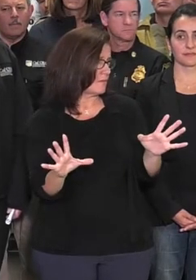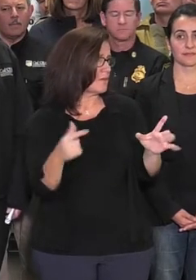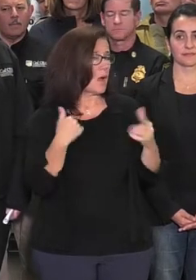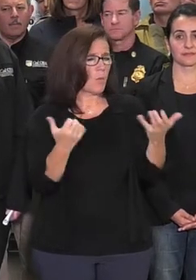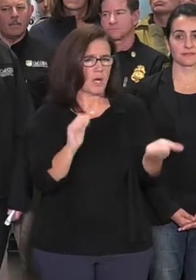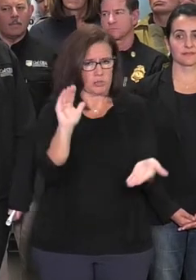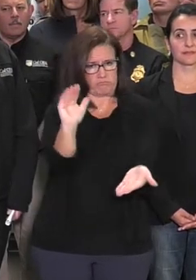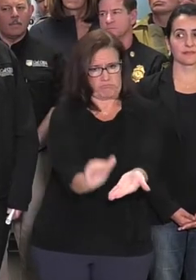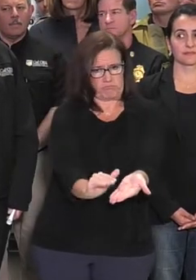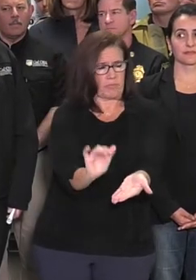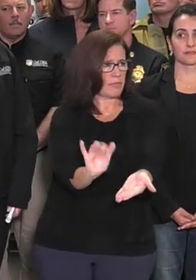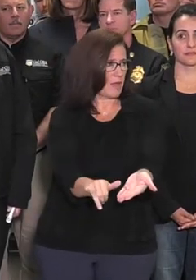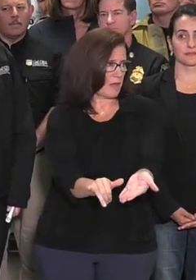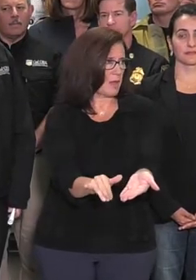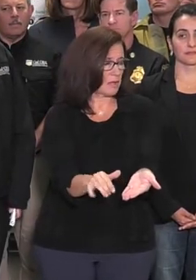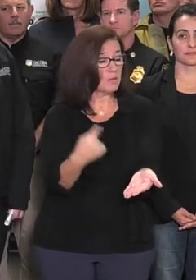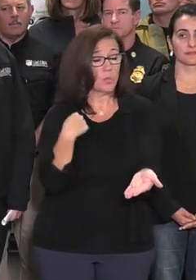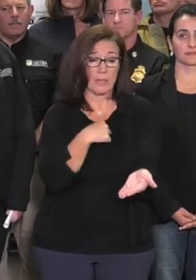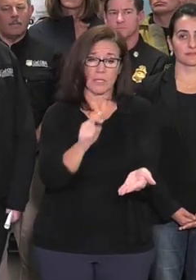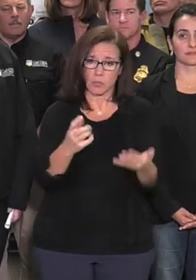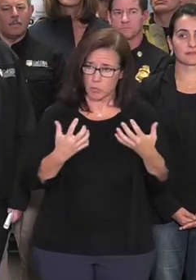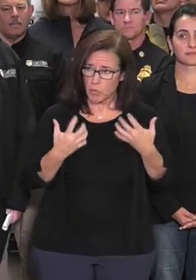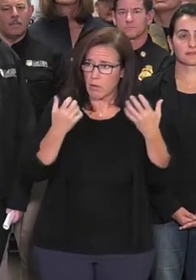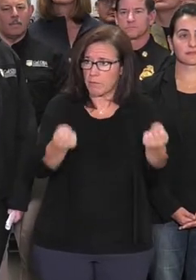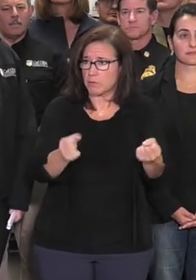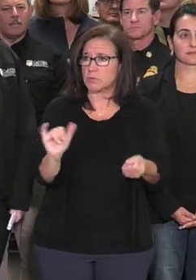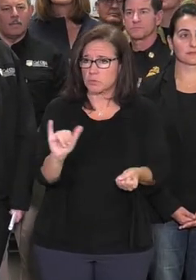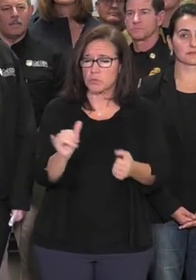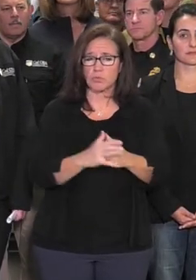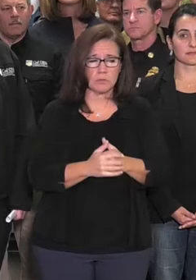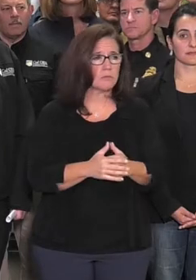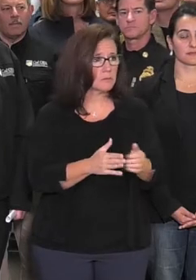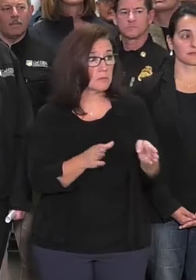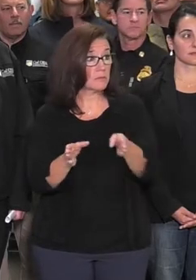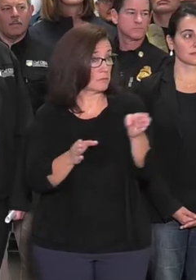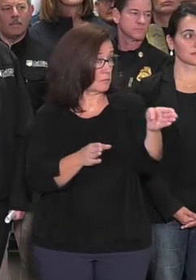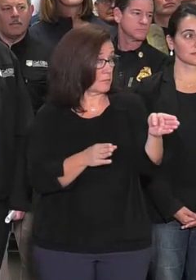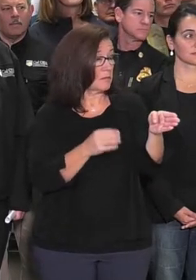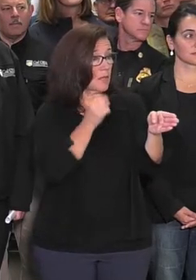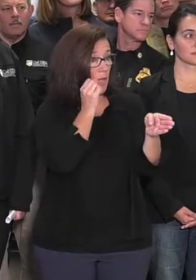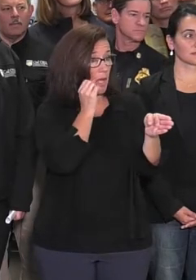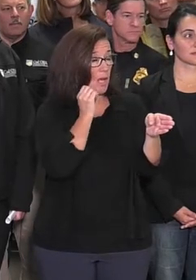can't minimize it, we want to recover from it as quickly as possible.